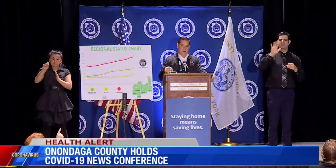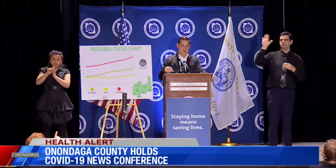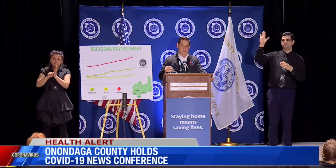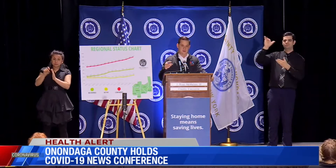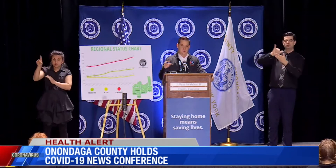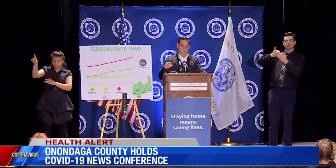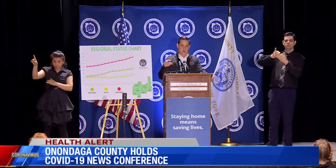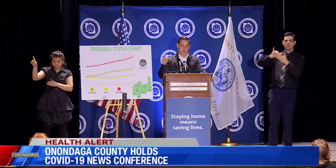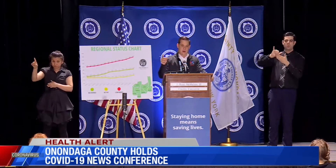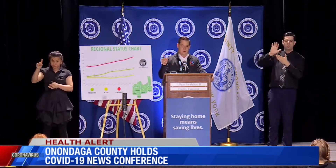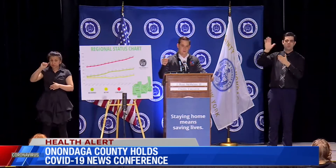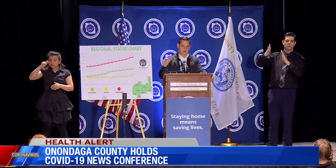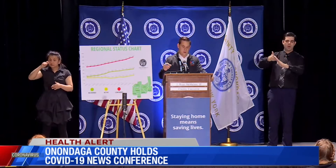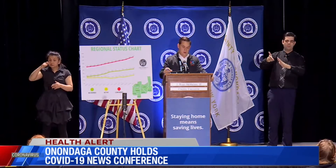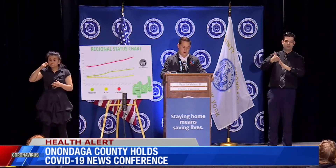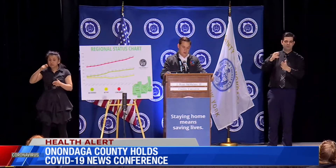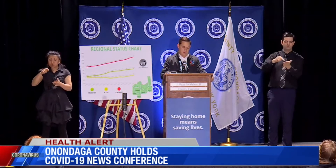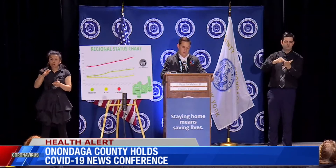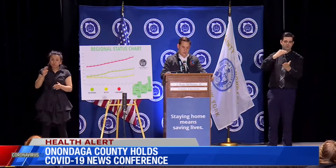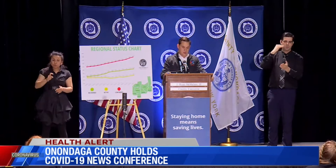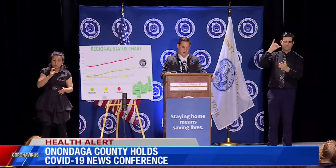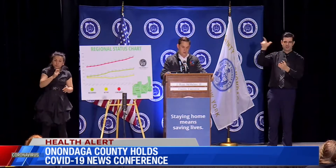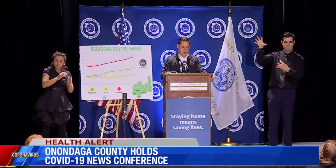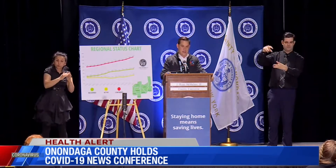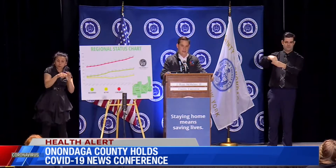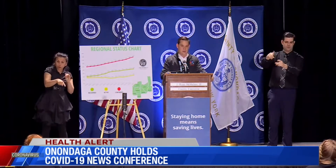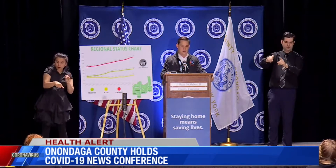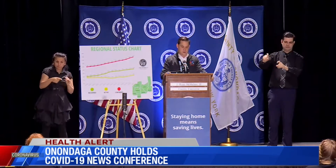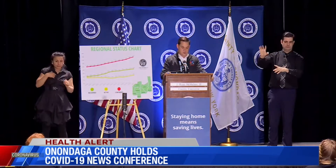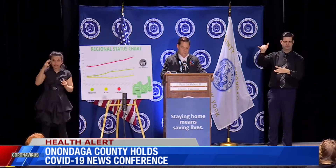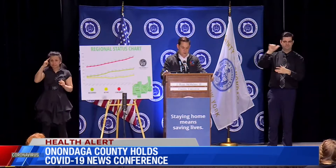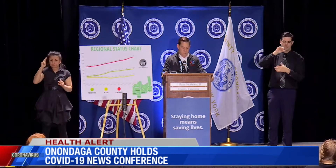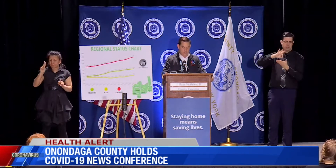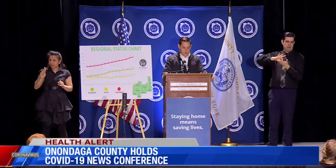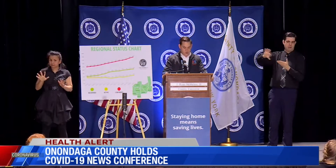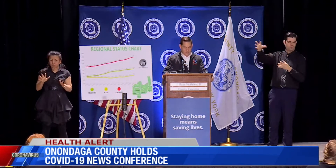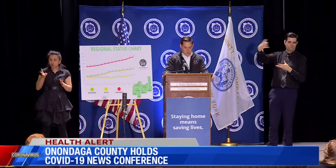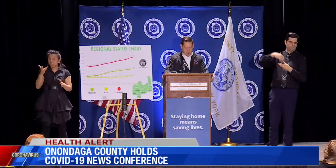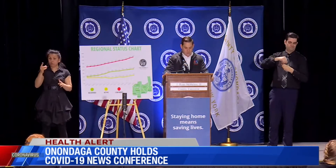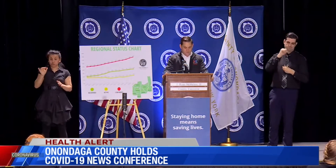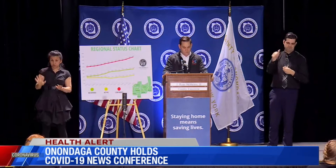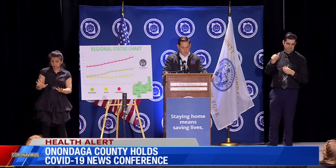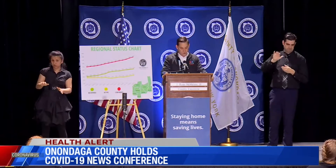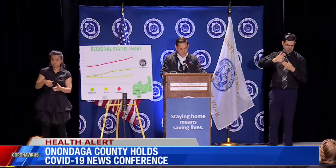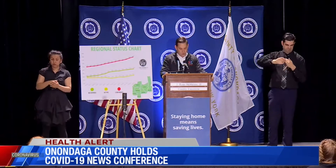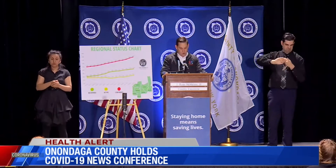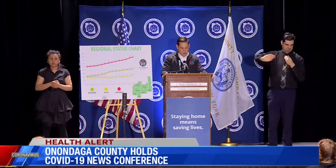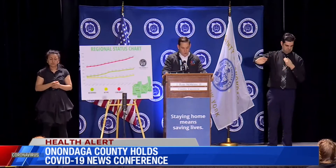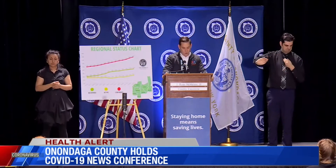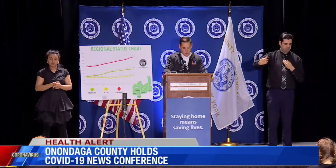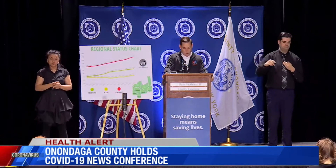have those positives, but we don't have the negatives in this number.